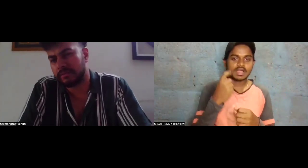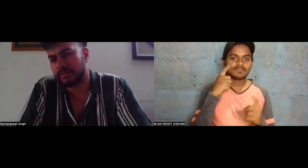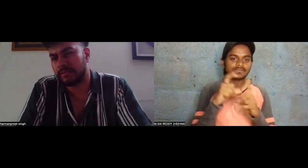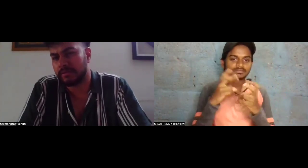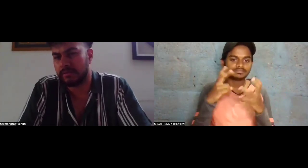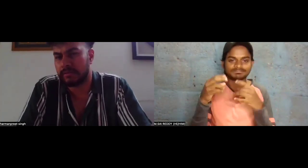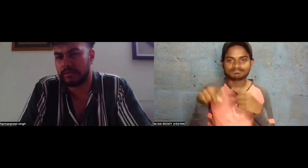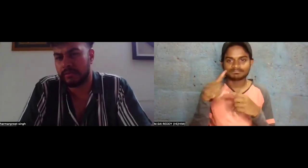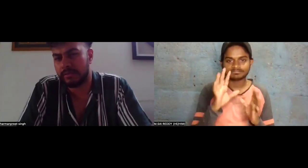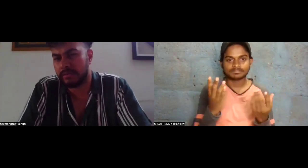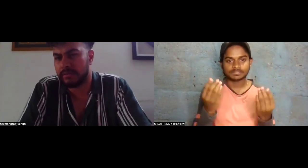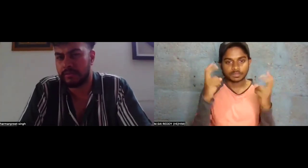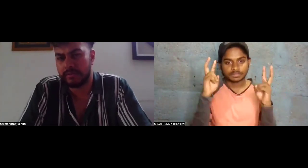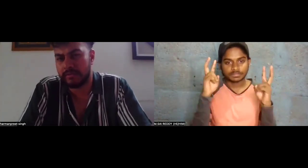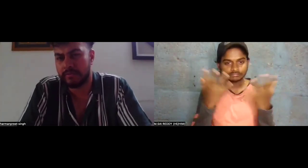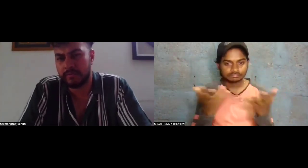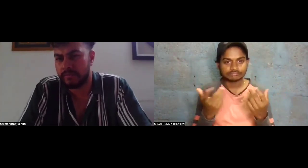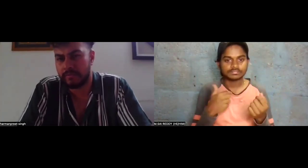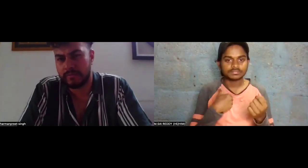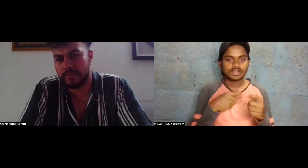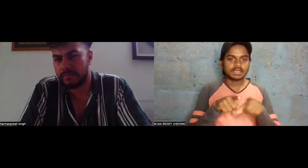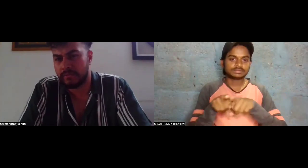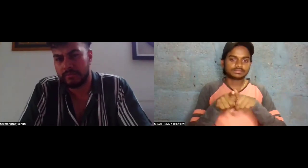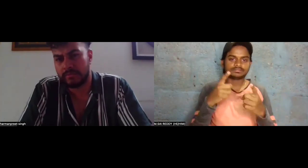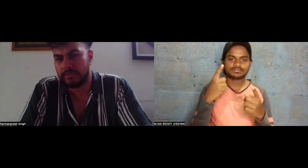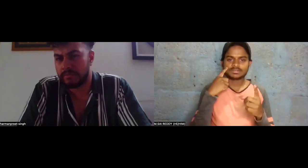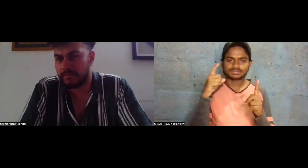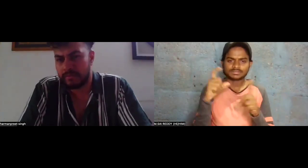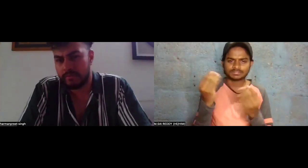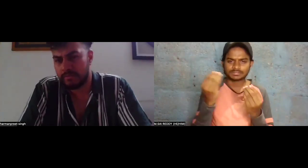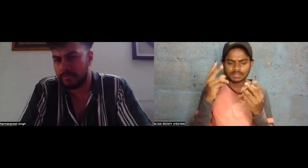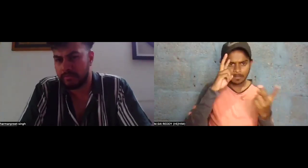our decision, correct? It's our own identity.